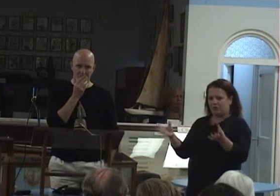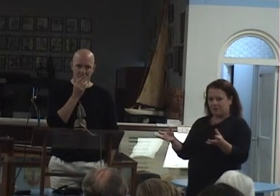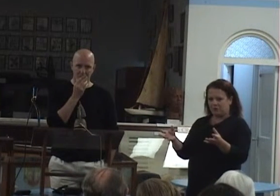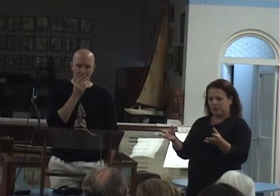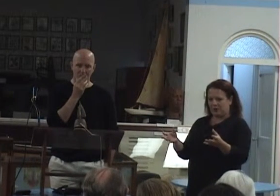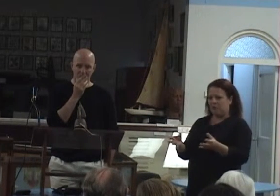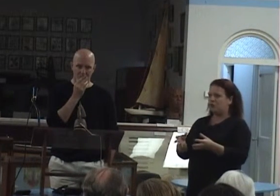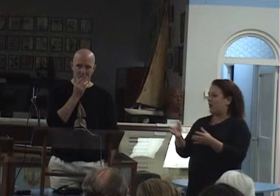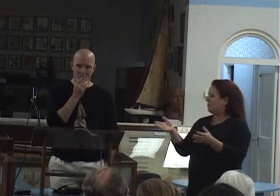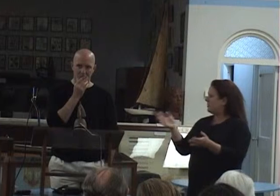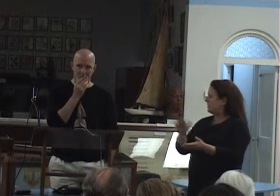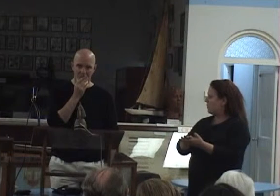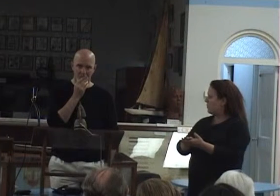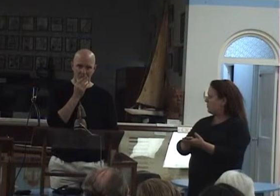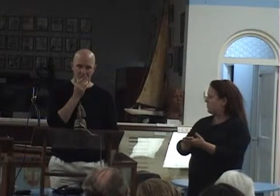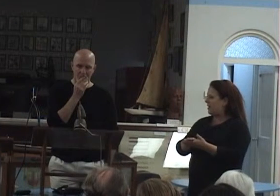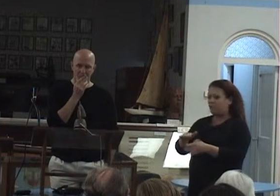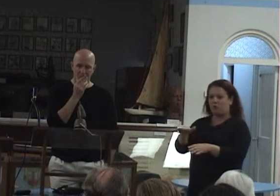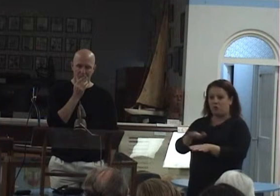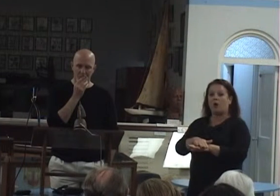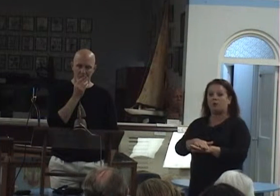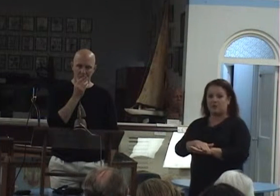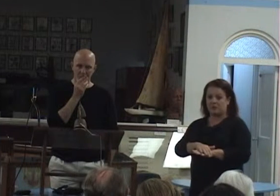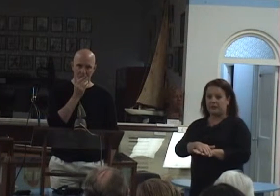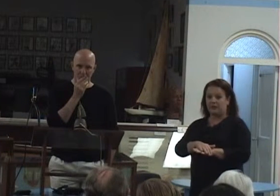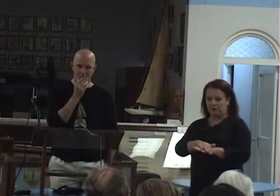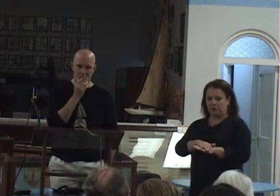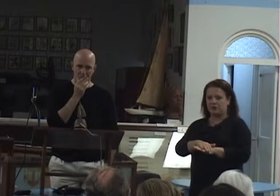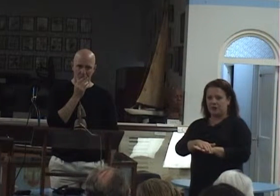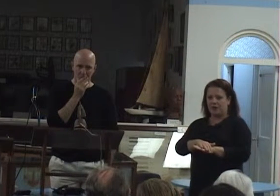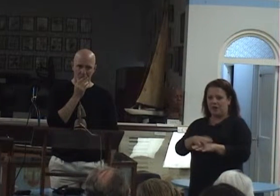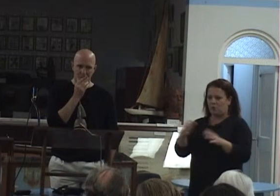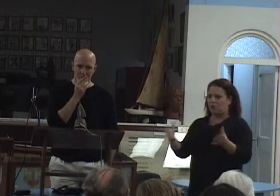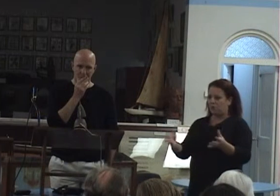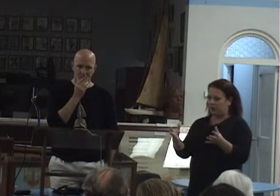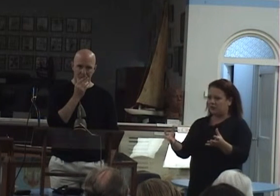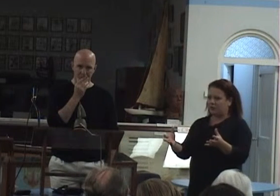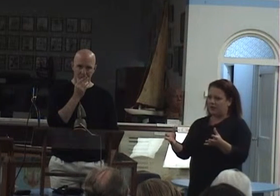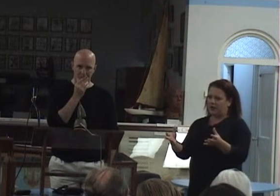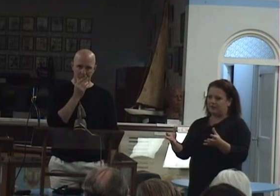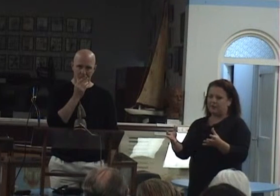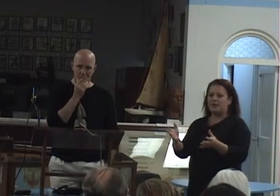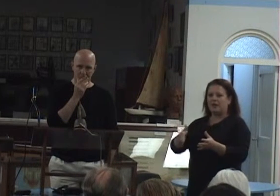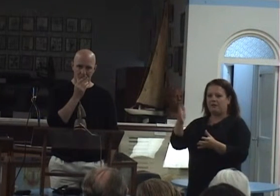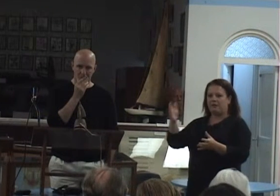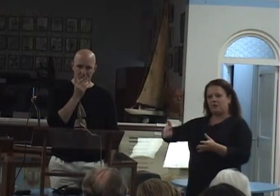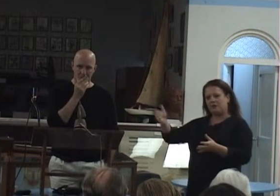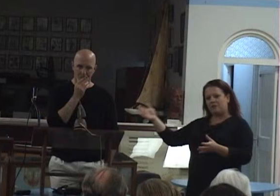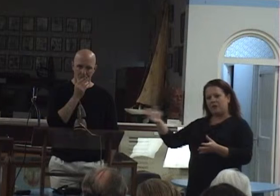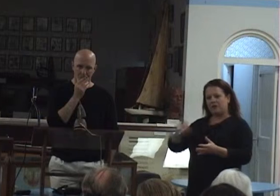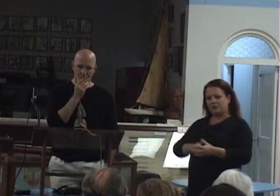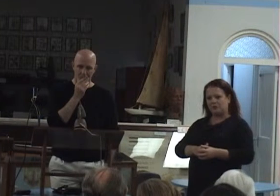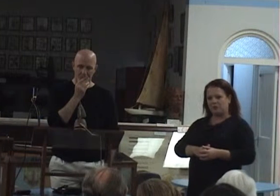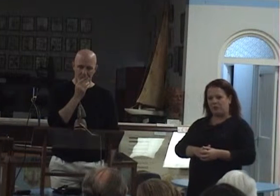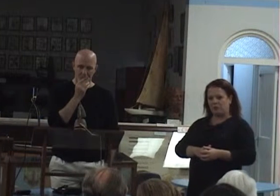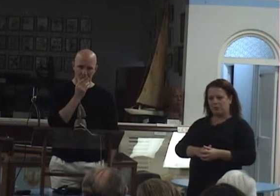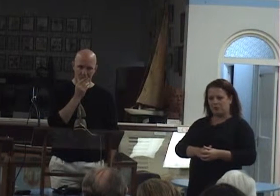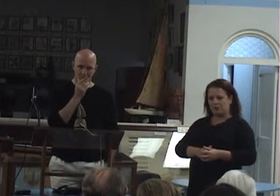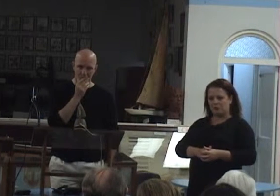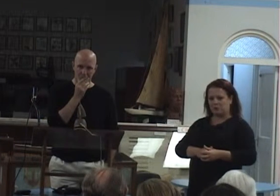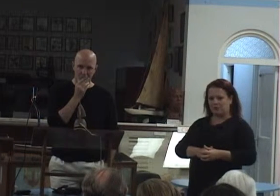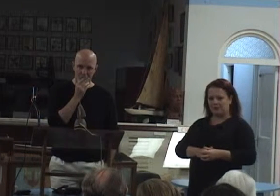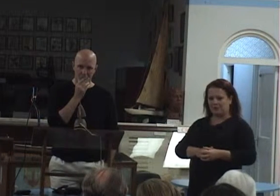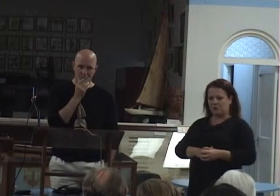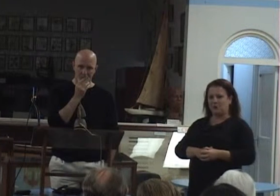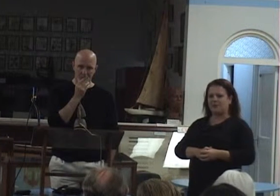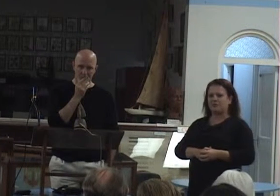starting at a very similar time. There's probably some overlap for all of these planters at one point on the island, and then they're leaving at different times for